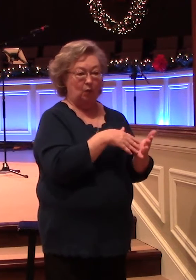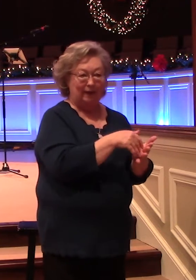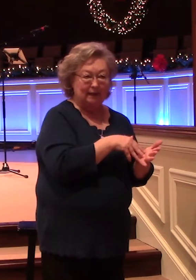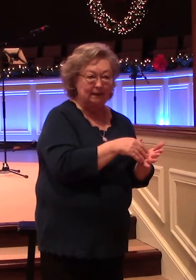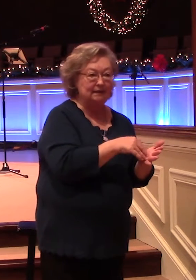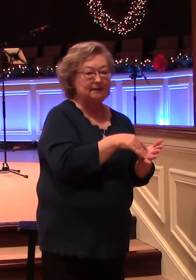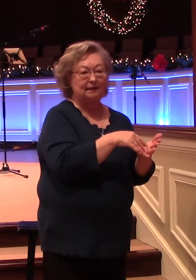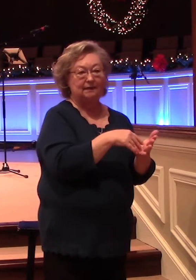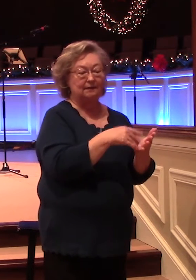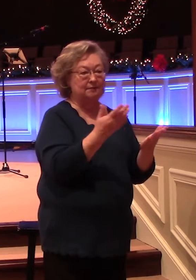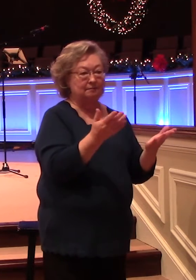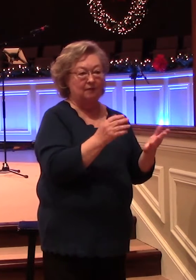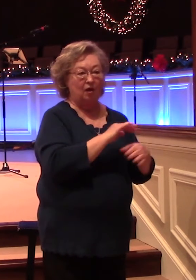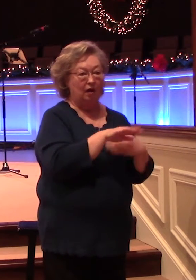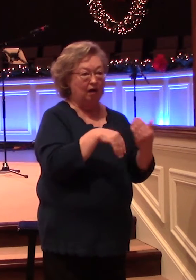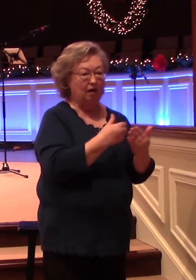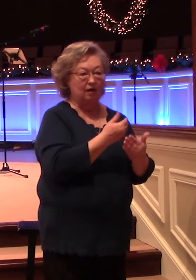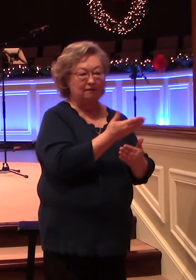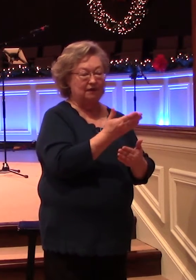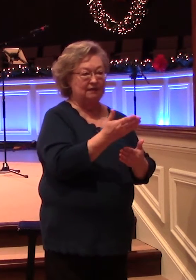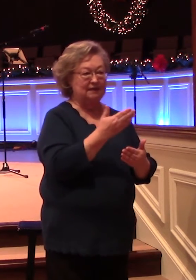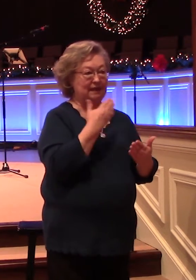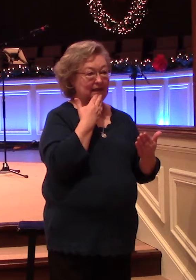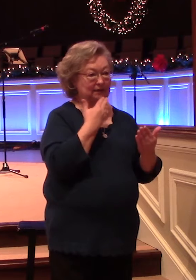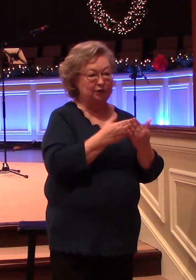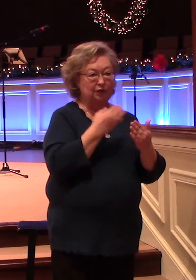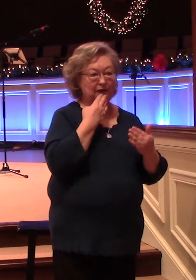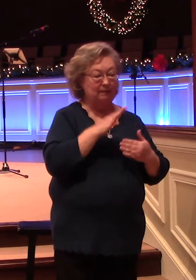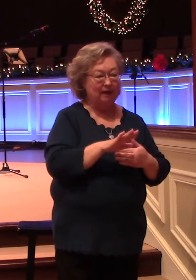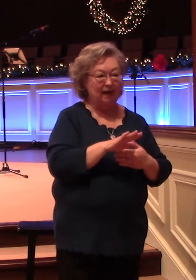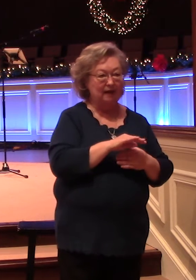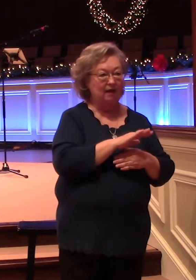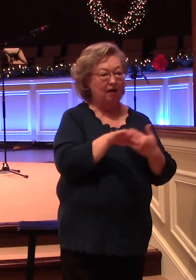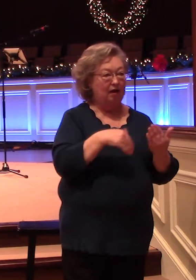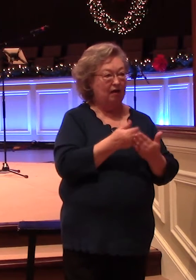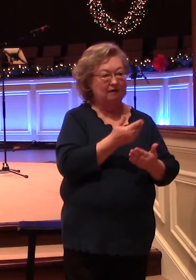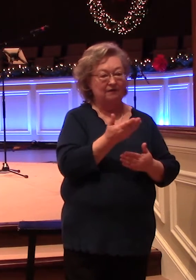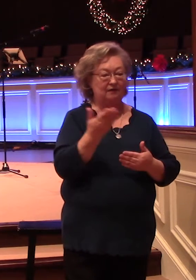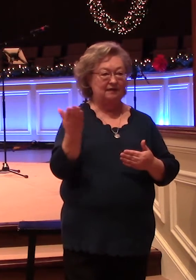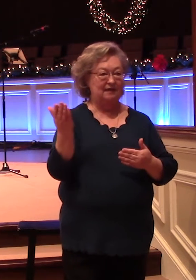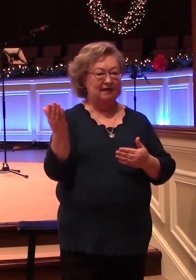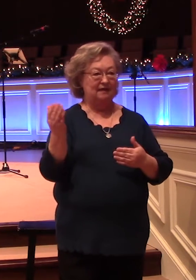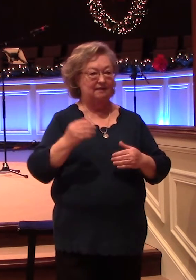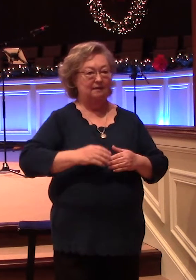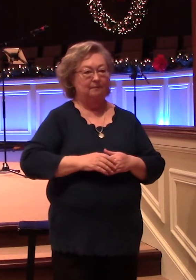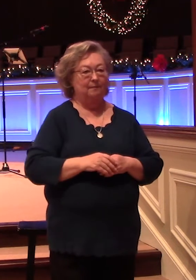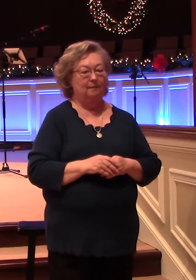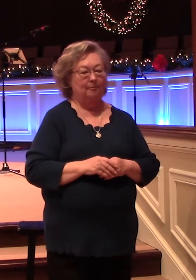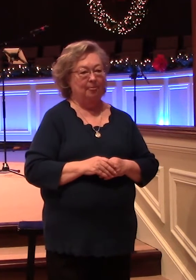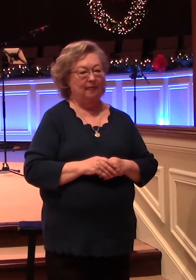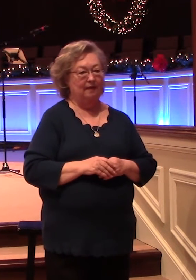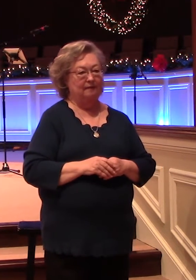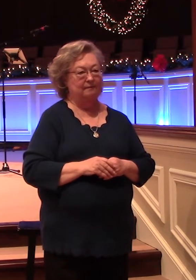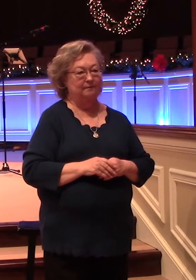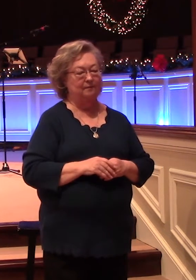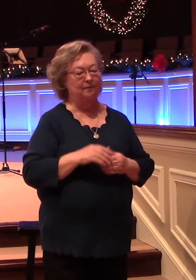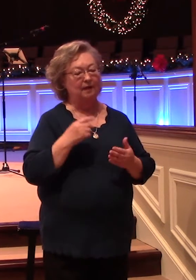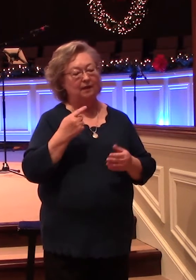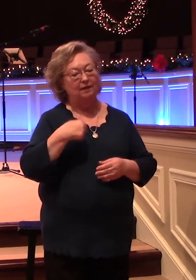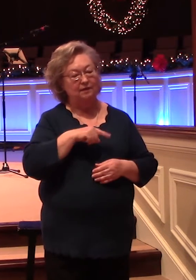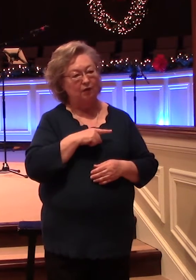about himself or herself that they don't recognize or problematic or annoying. And so we're called to love one